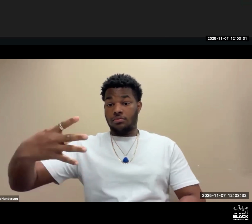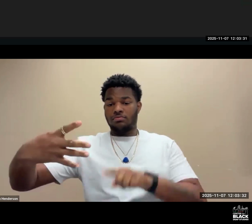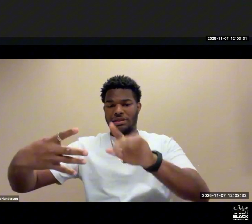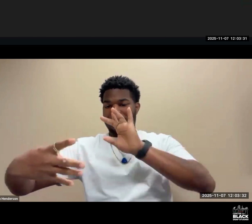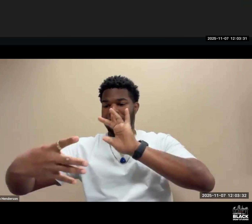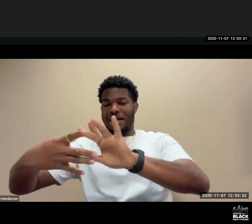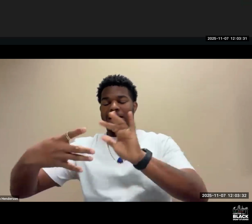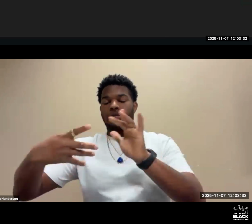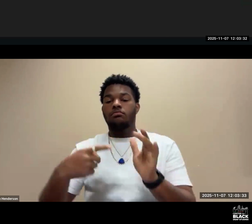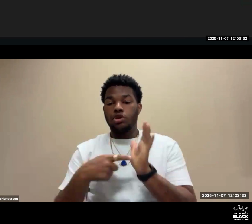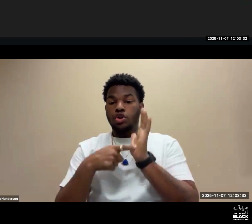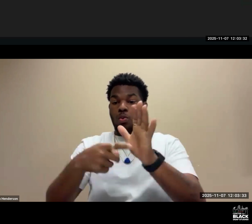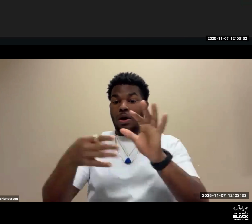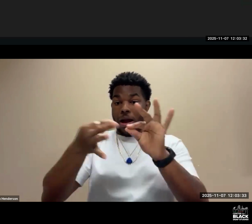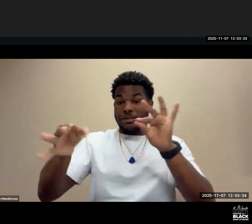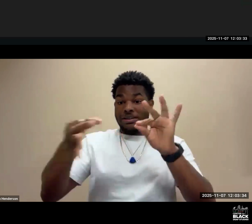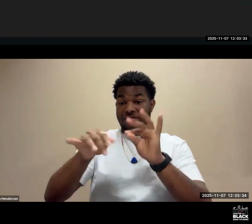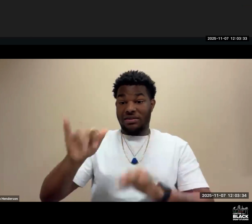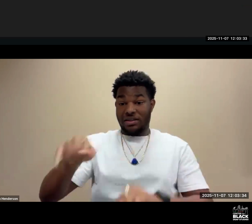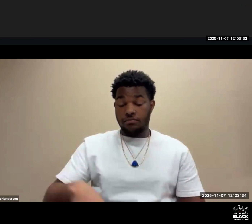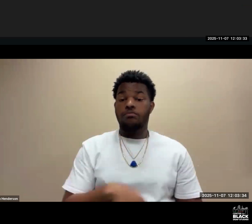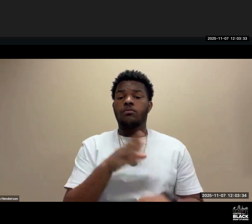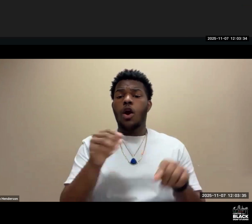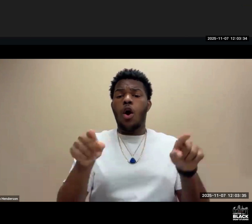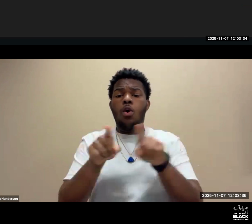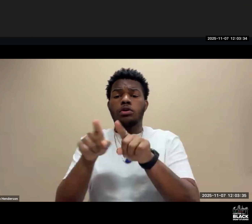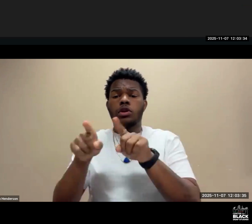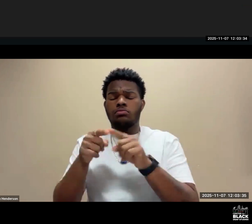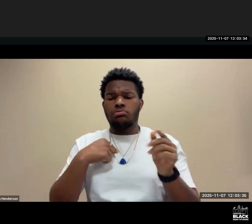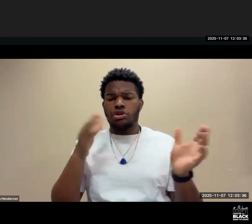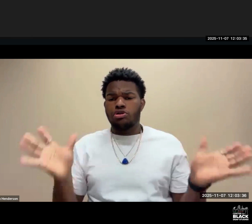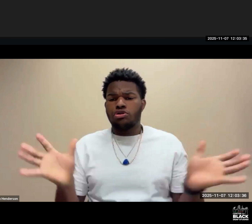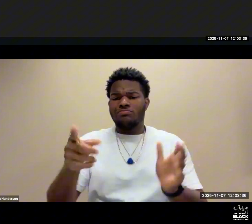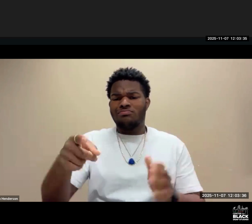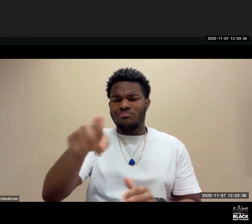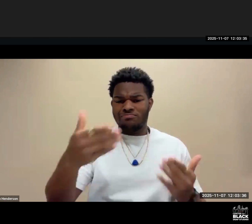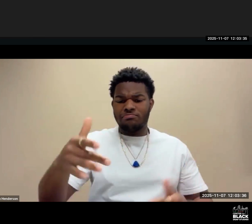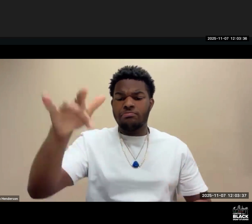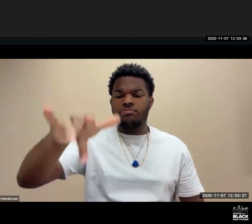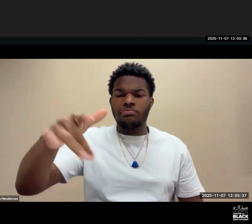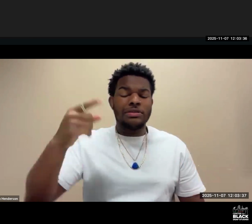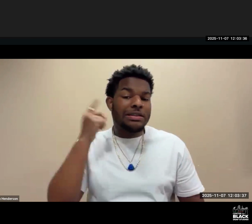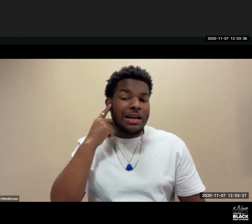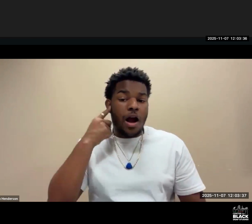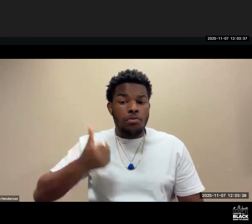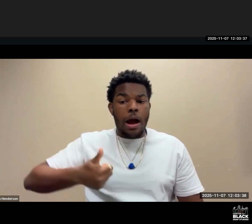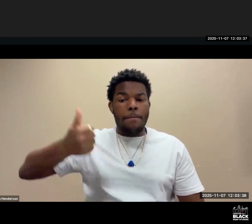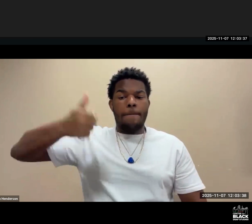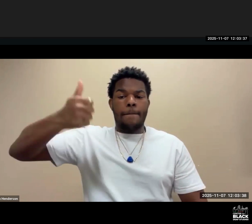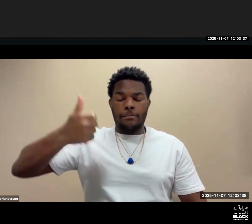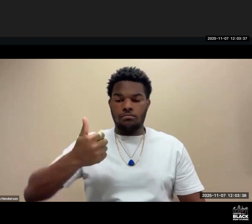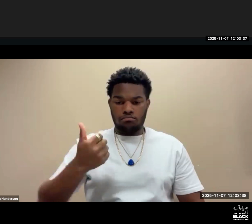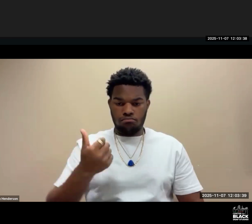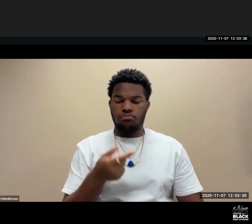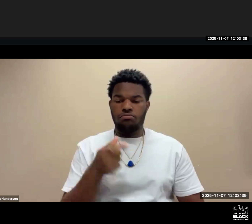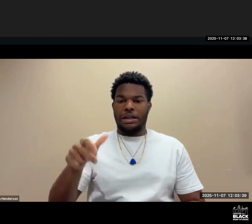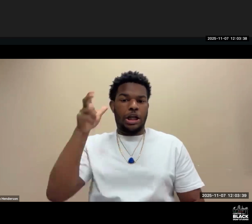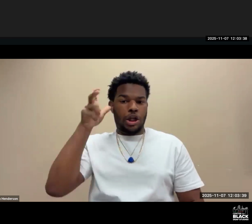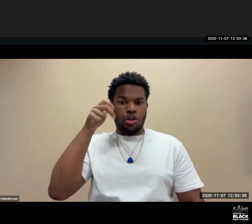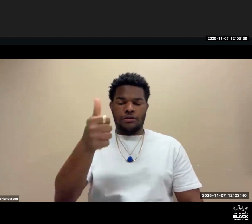options on the bottom of your screen. If you hit the CC button, it will allow you to turn on the captions. And if you do